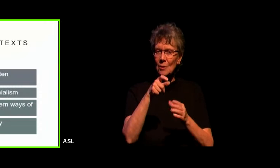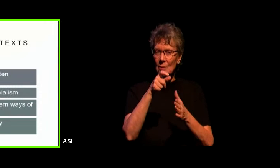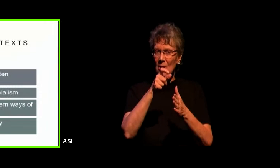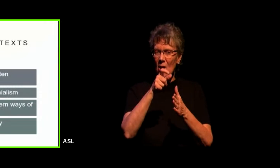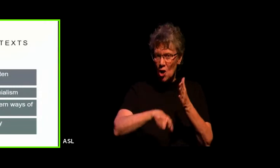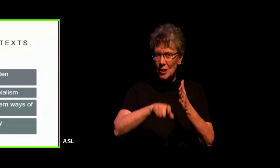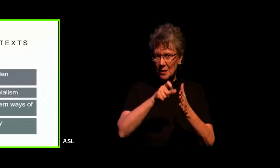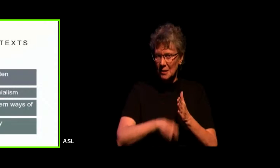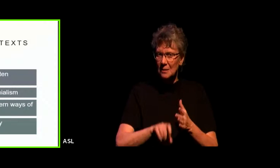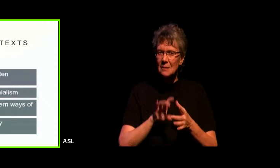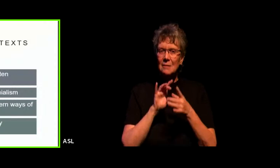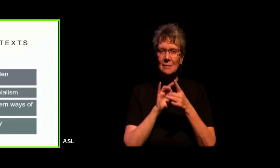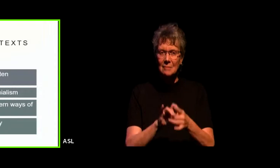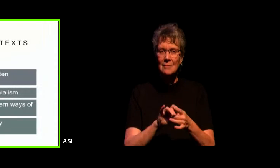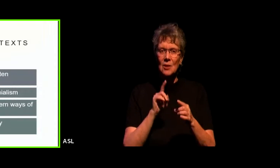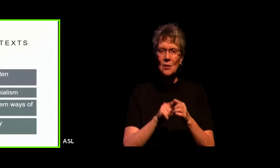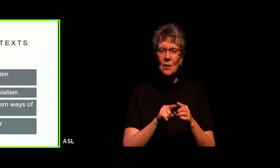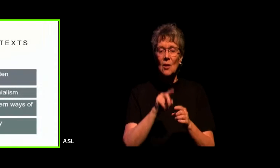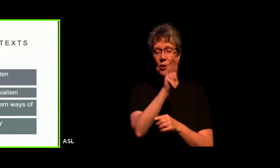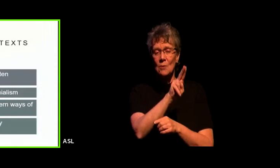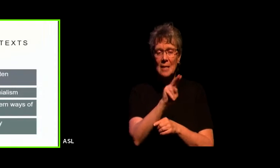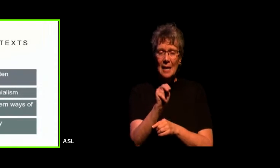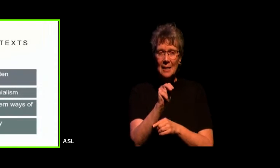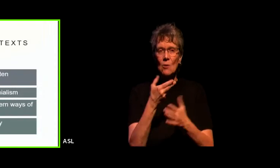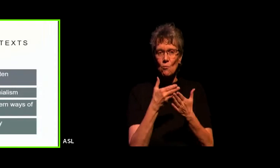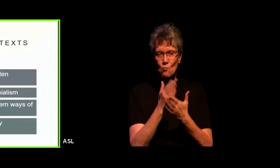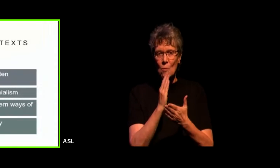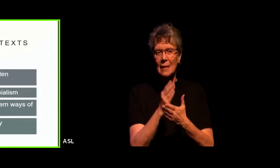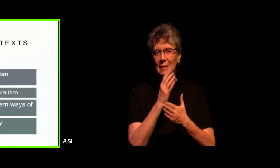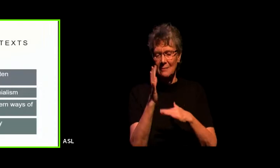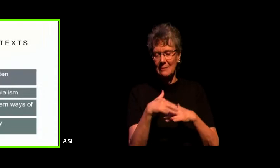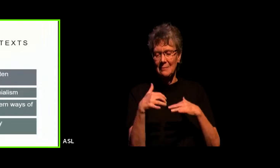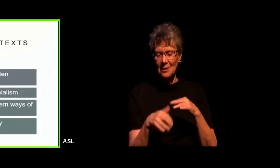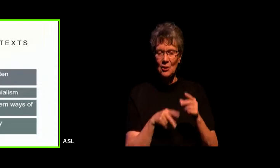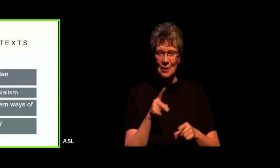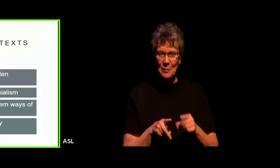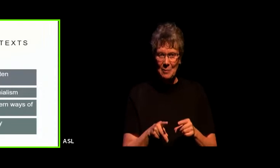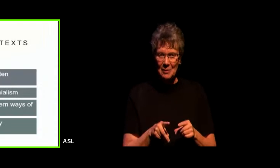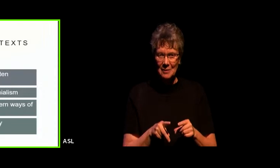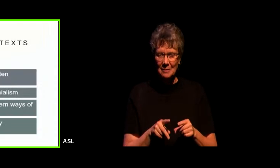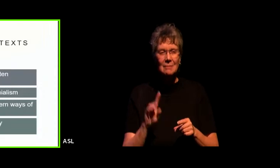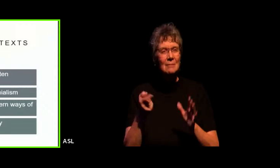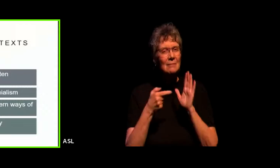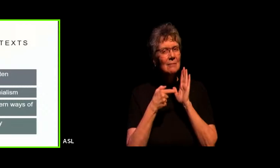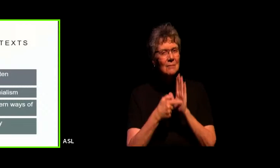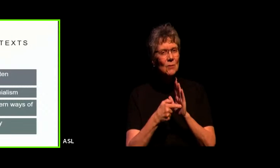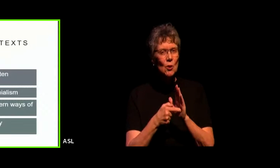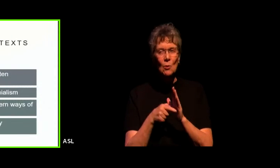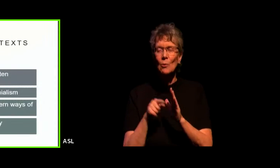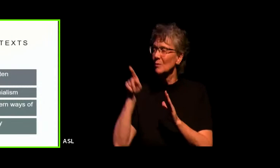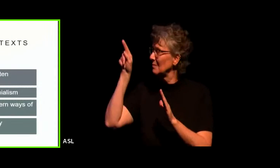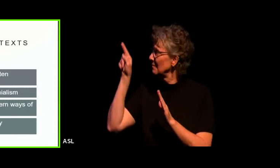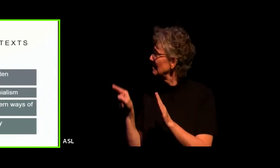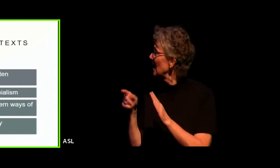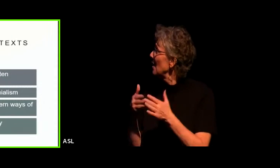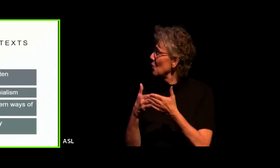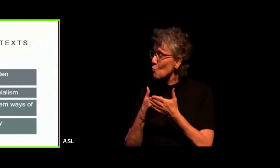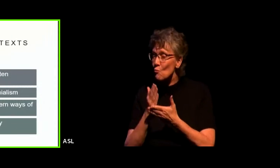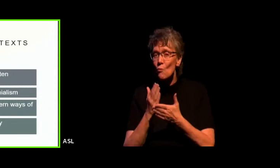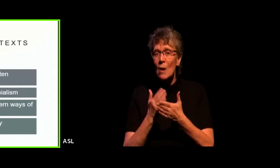to me lies partly at the core of what we're trying to do. And it really is about the rights of Indigenous peoples to our